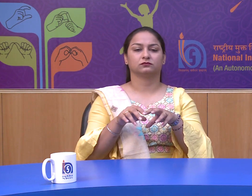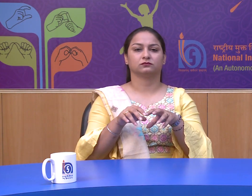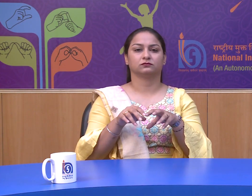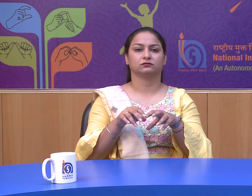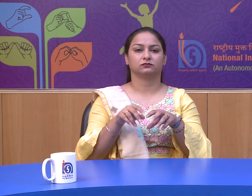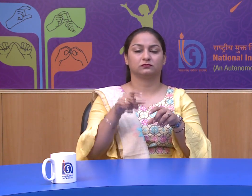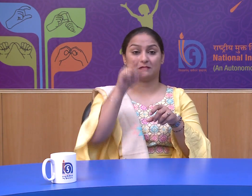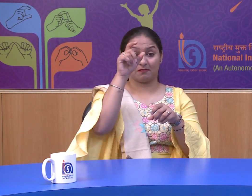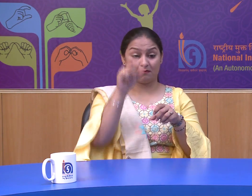Zoroastrianism